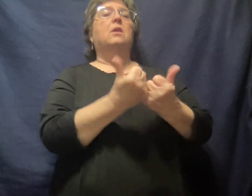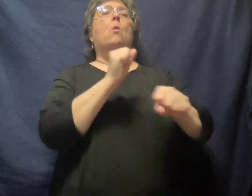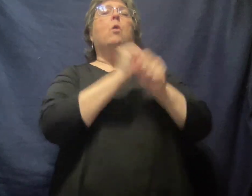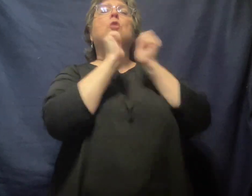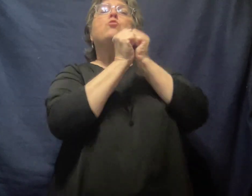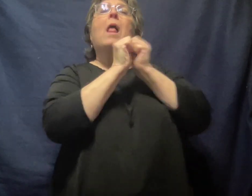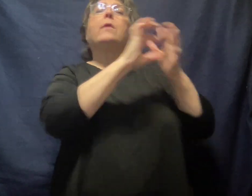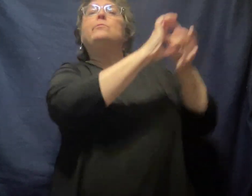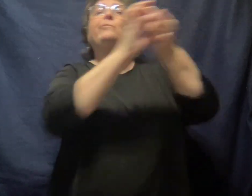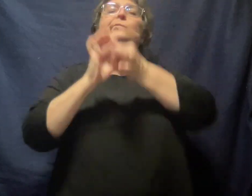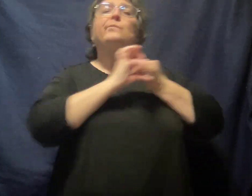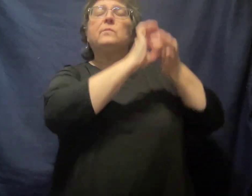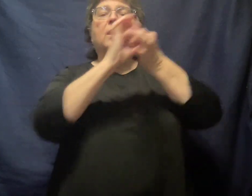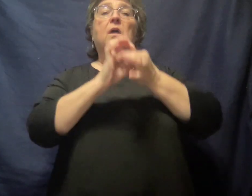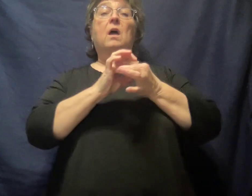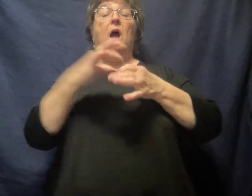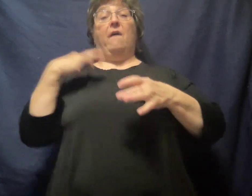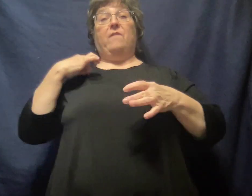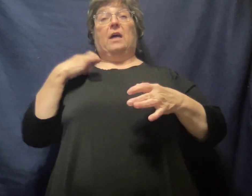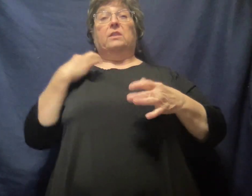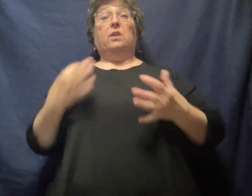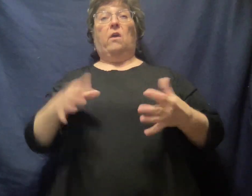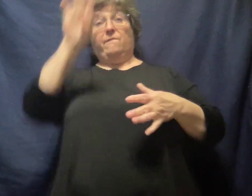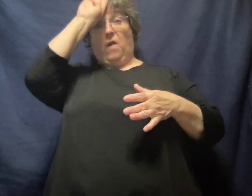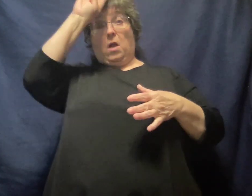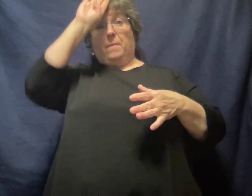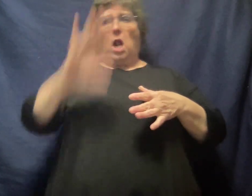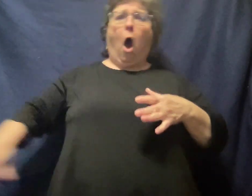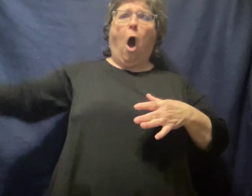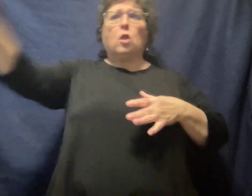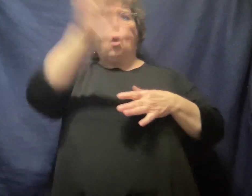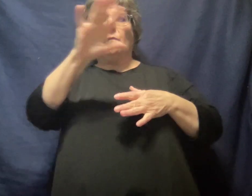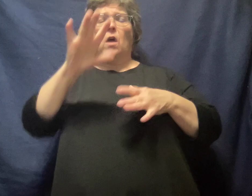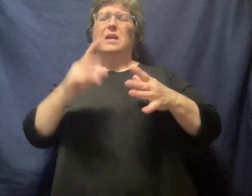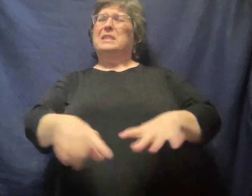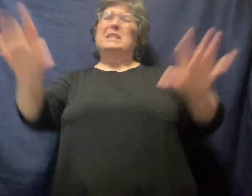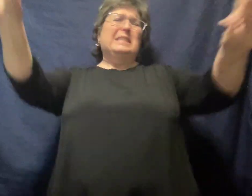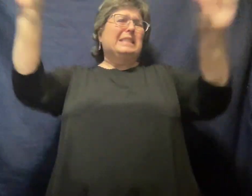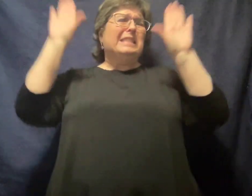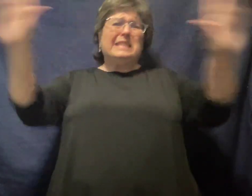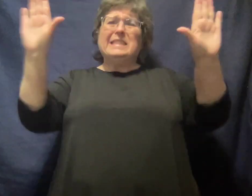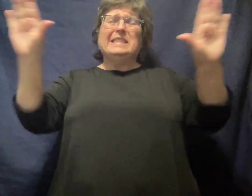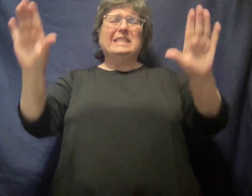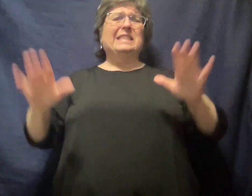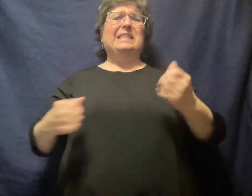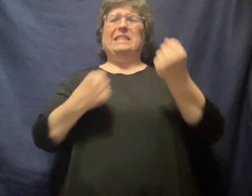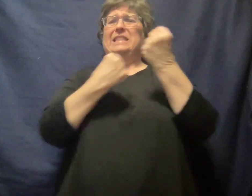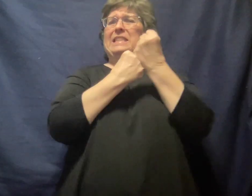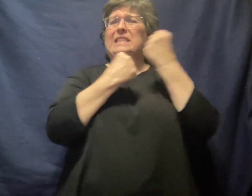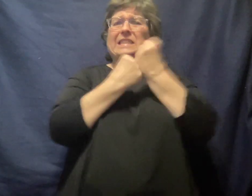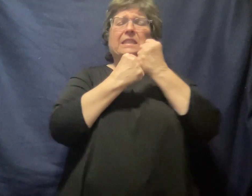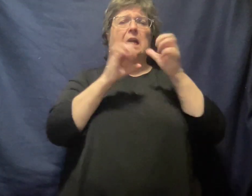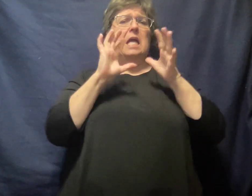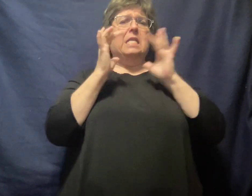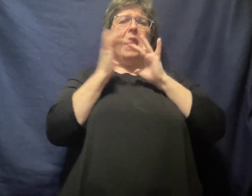together. The volunteer fire halls throughout the county, they've been tremendous. They stepped up. We've been networking with them. They've